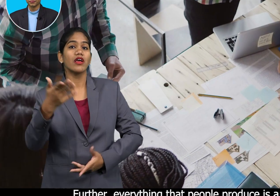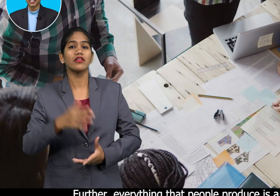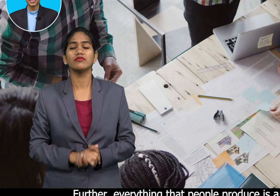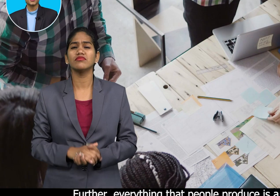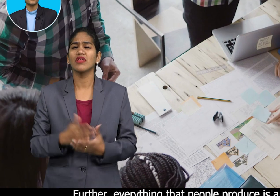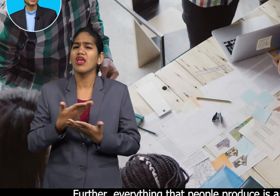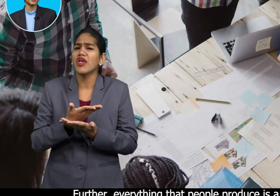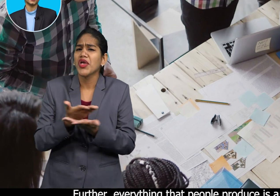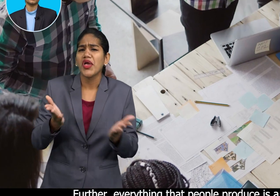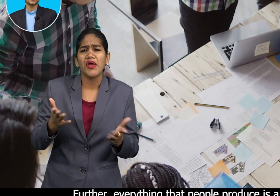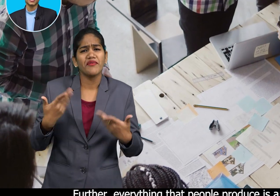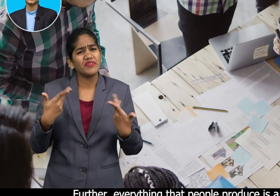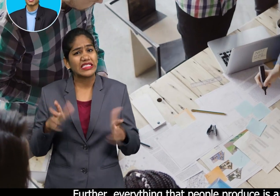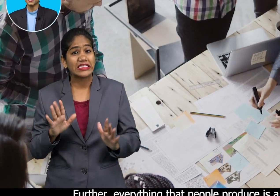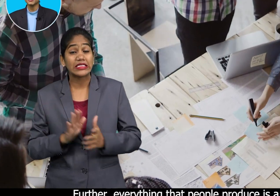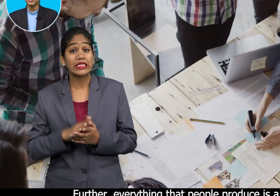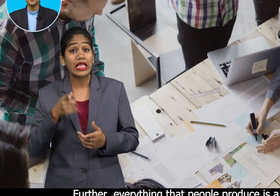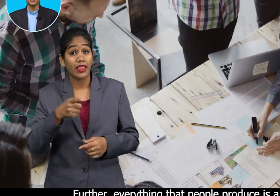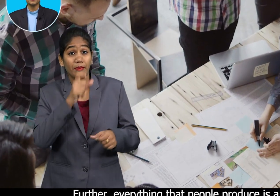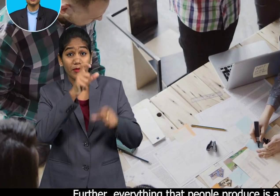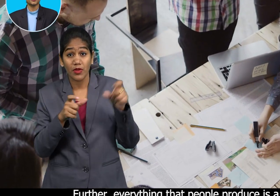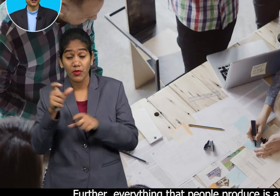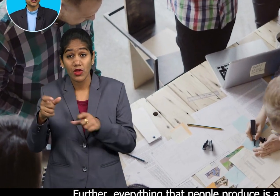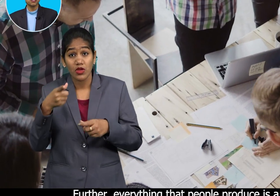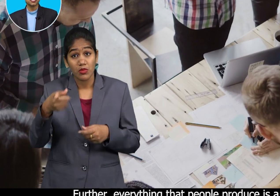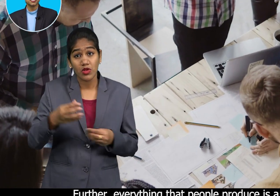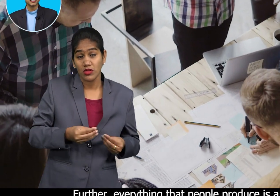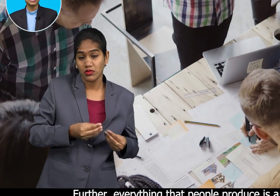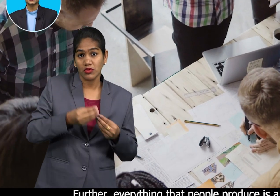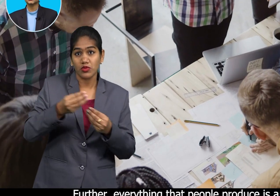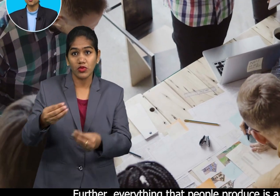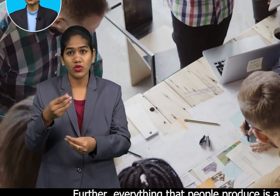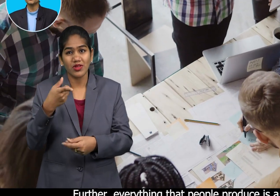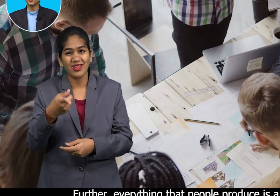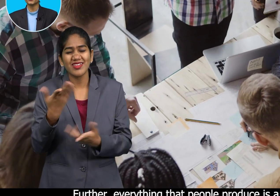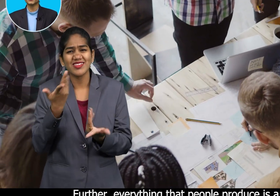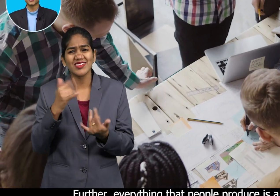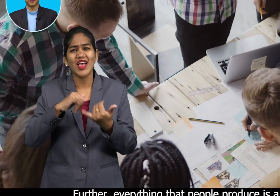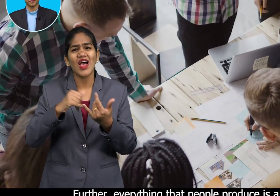Further, everything that people produce is a